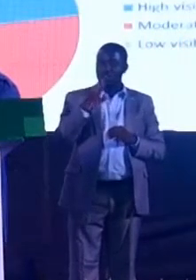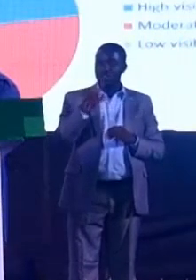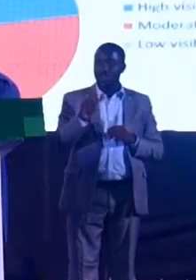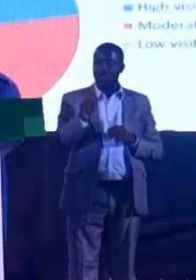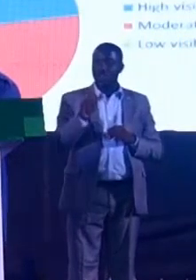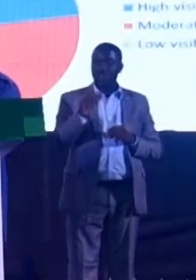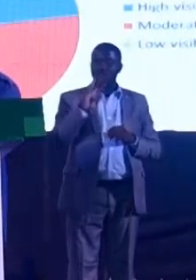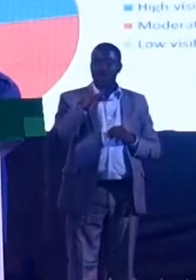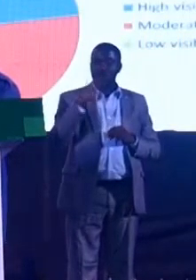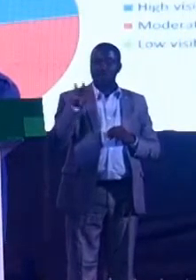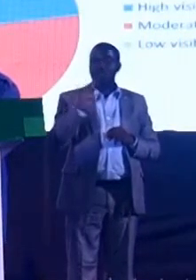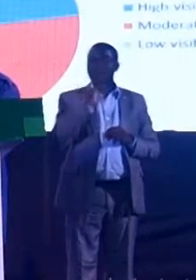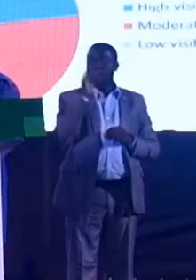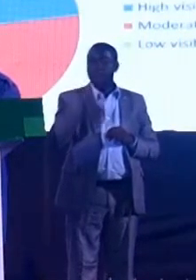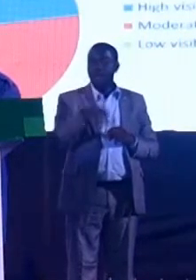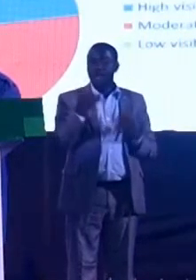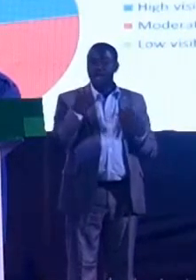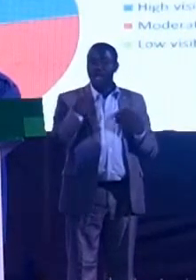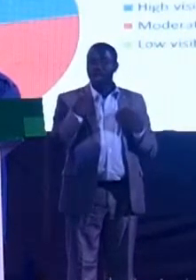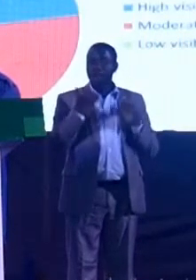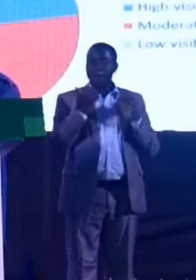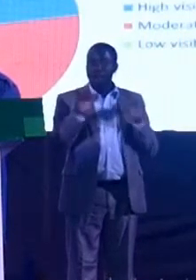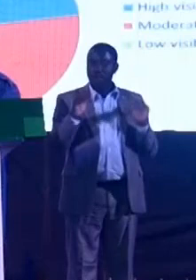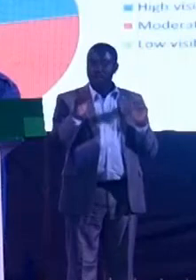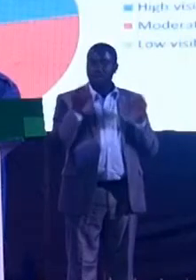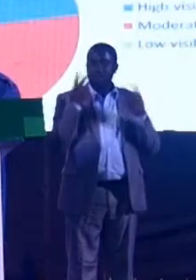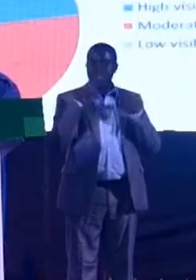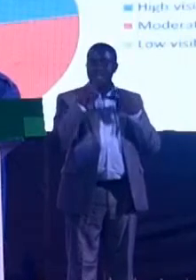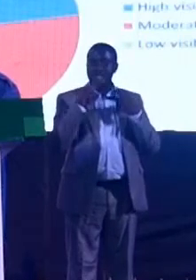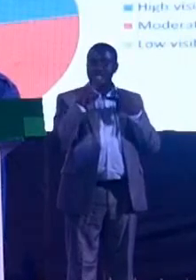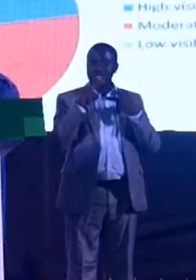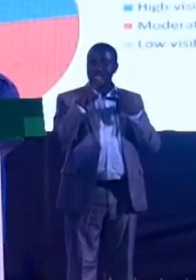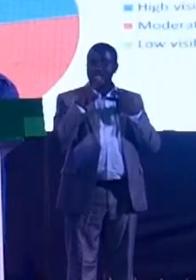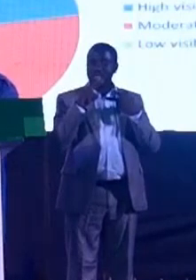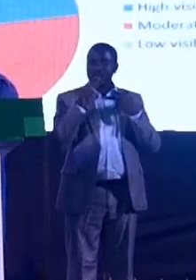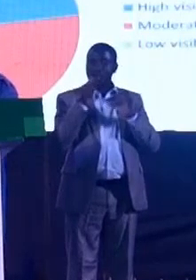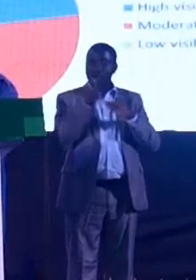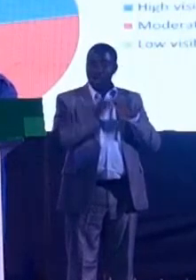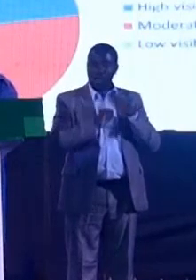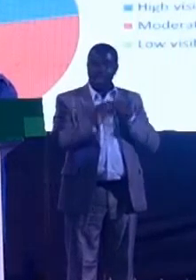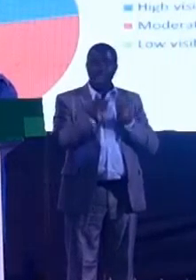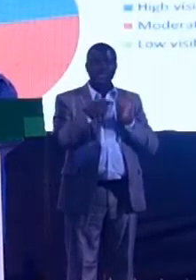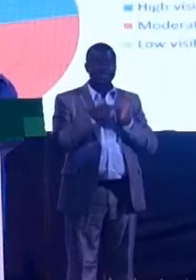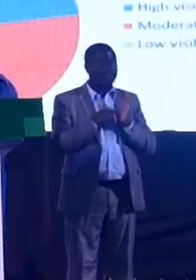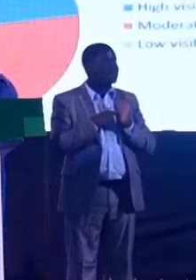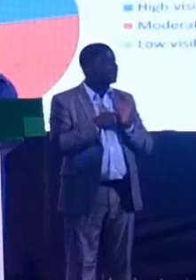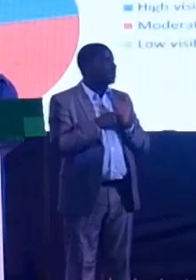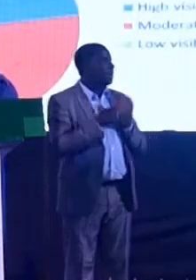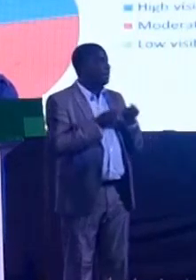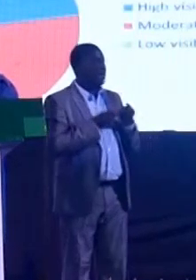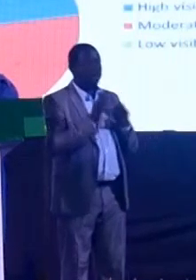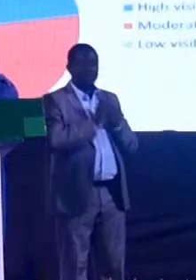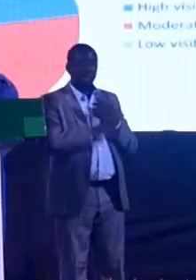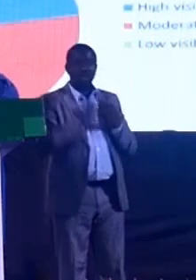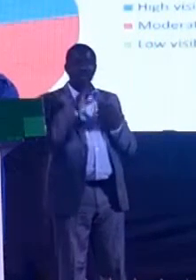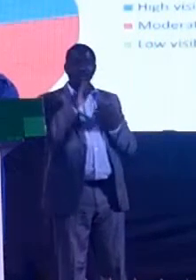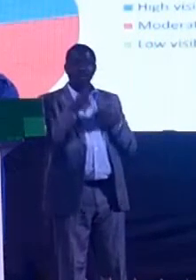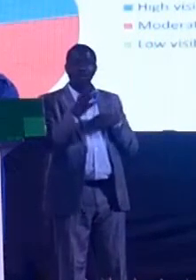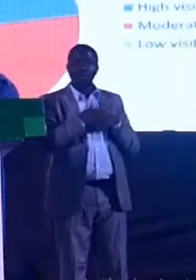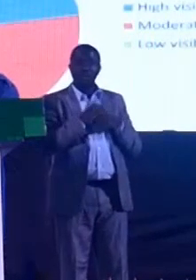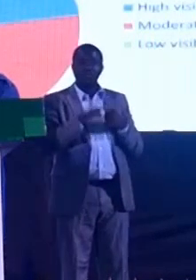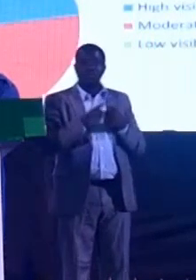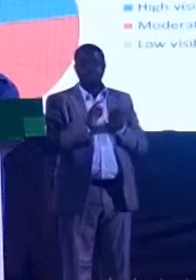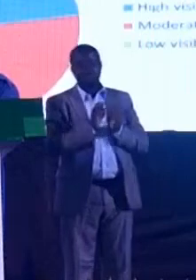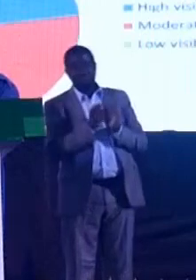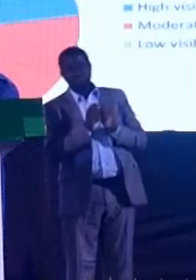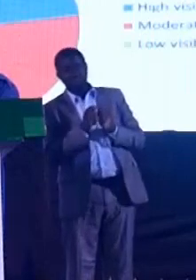44%, which is the highest, had moderate visibility. So under these circumstances, management is able to go back, readjust, and